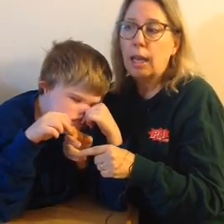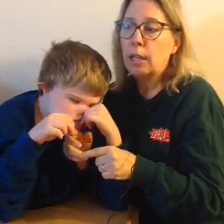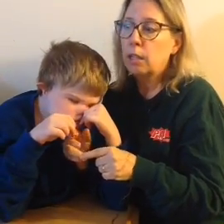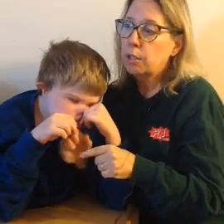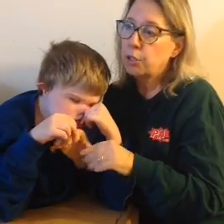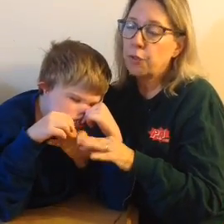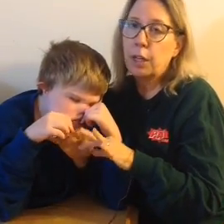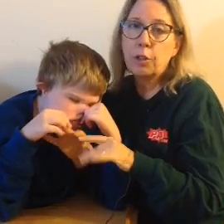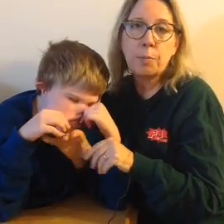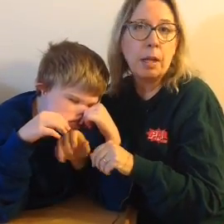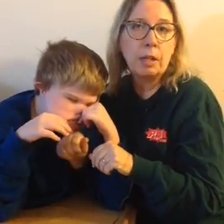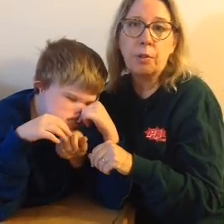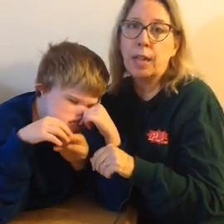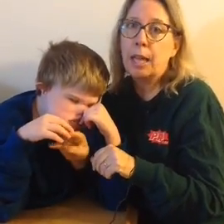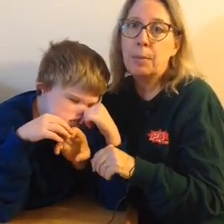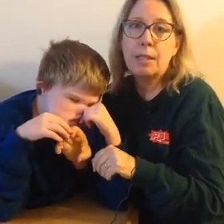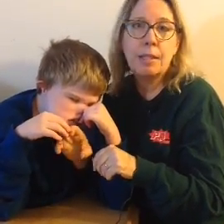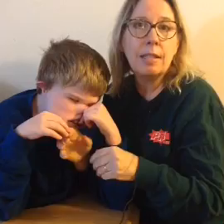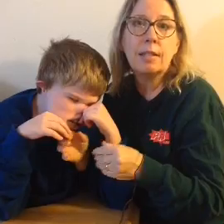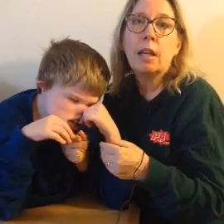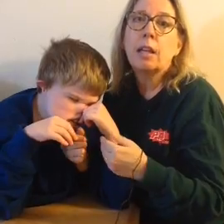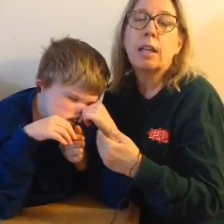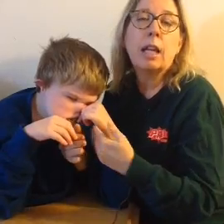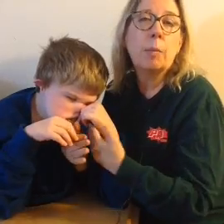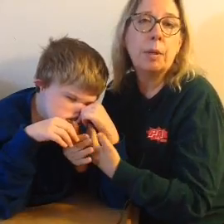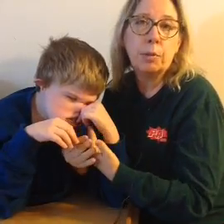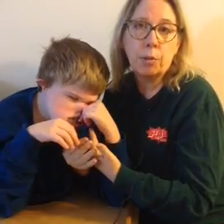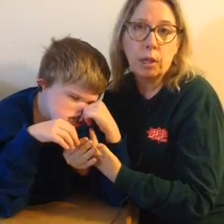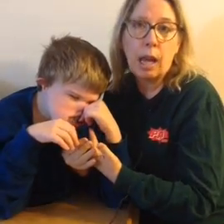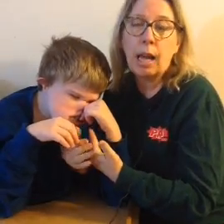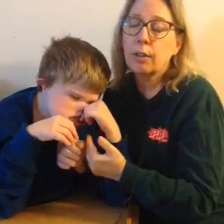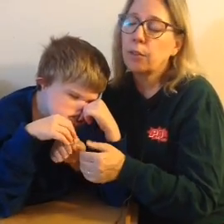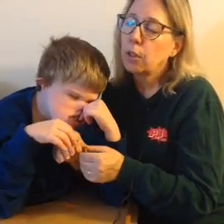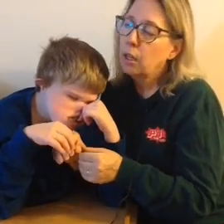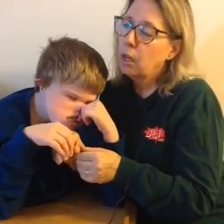and just finger spelling, doing the ABCs can help him to relax.